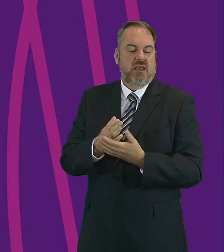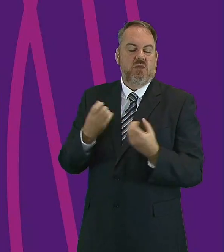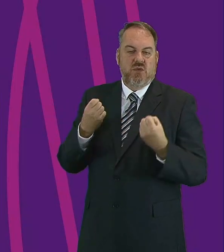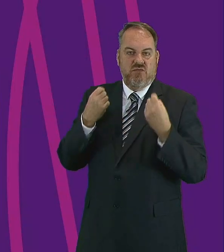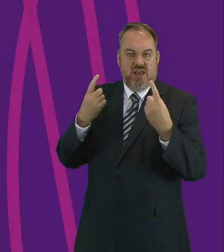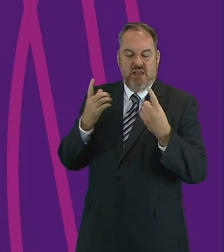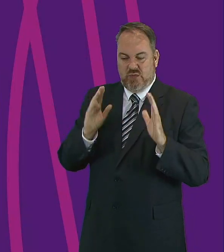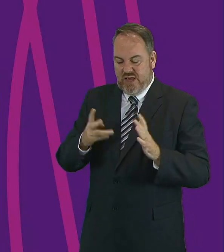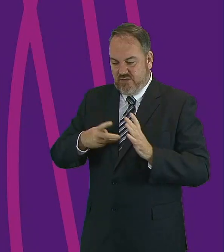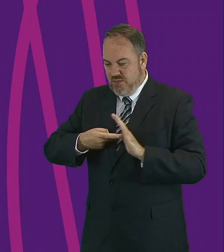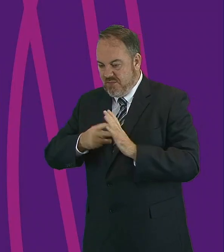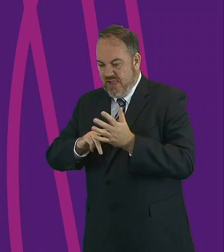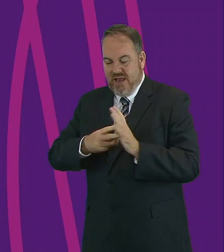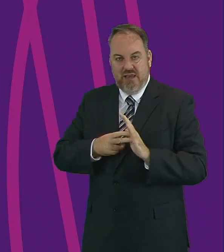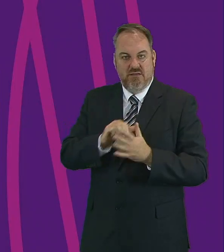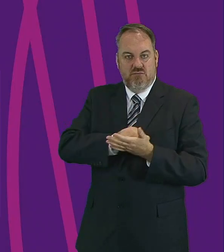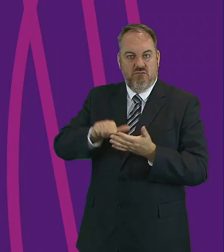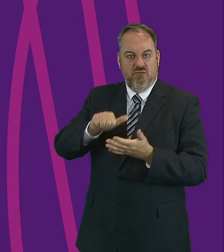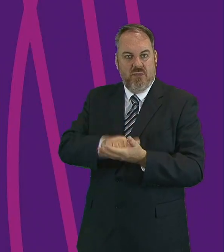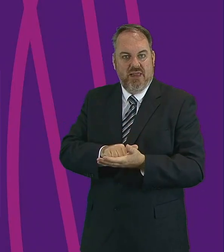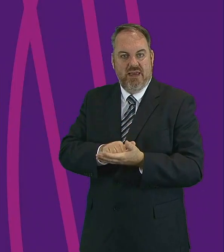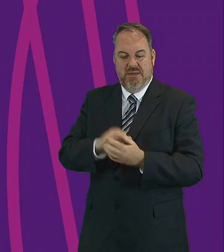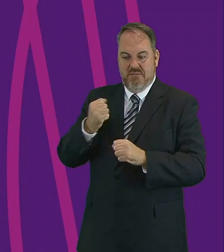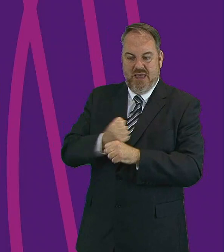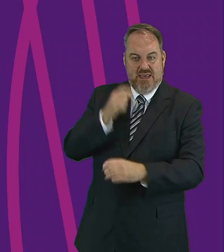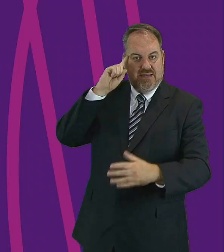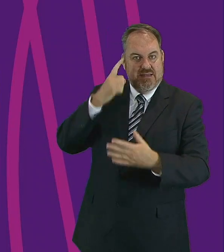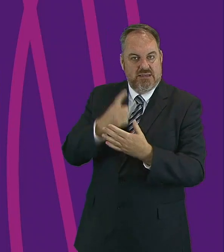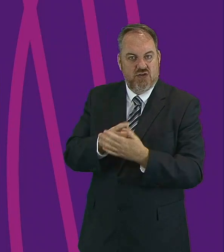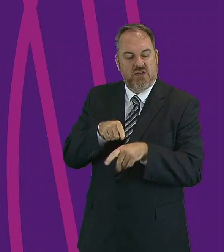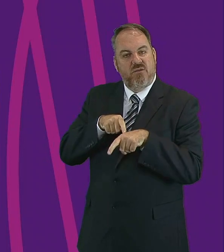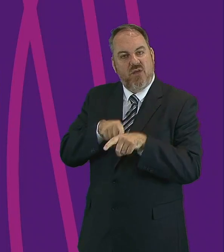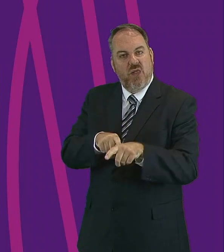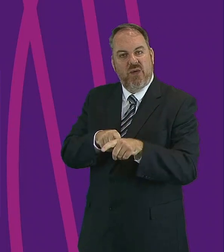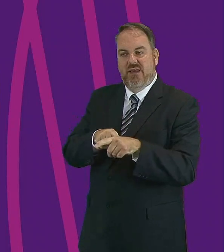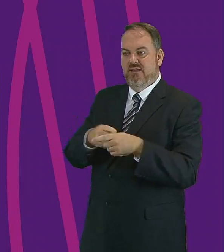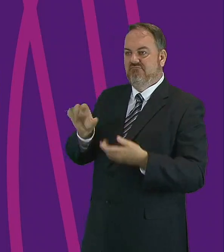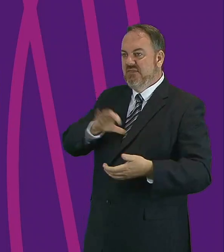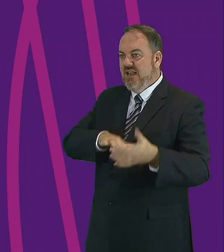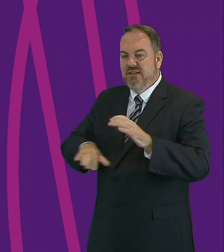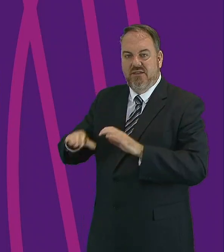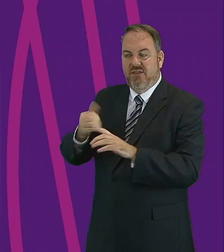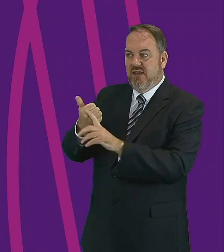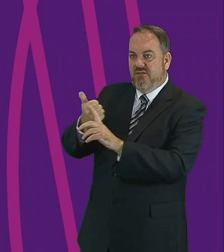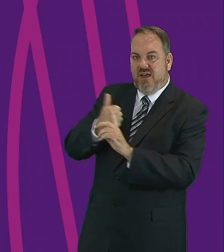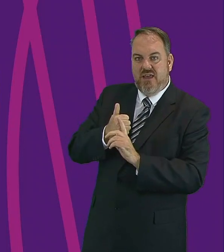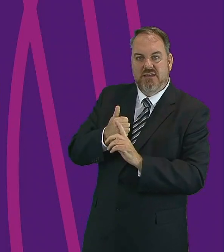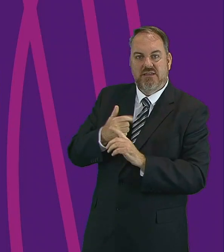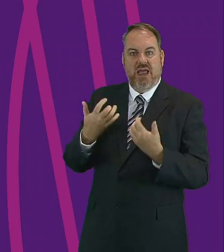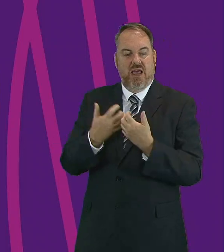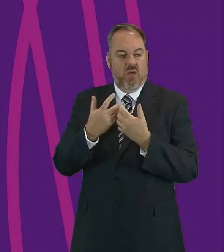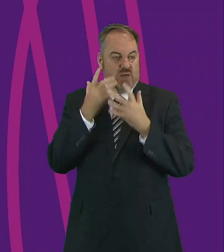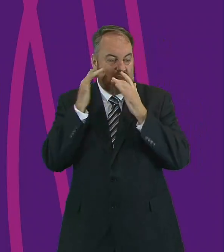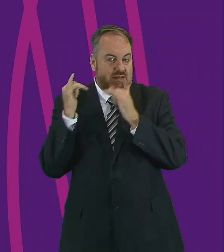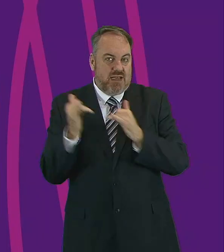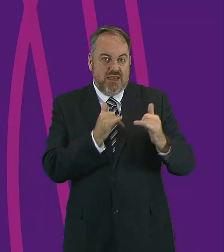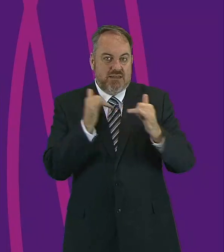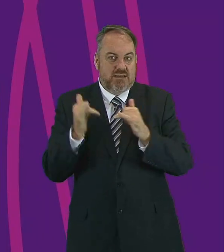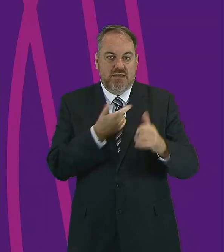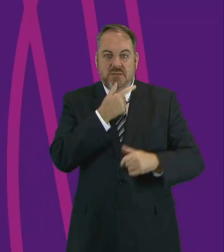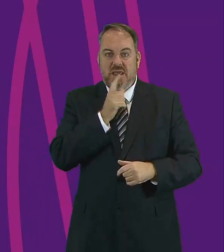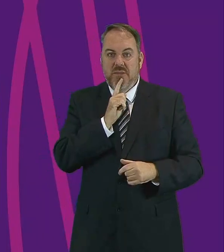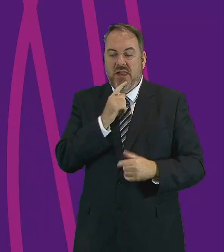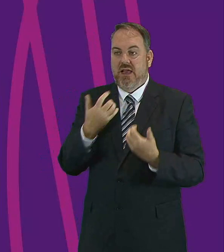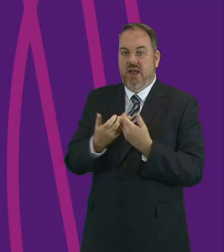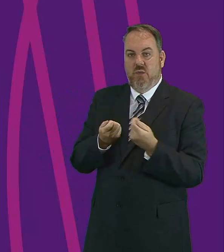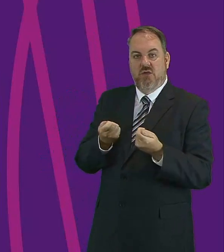place. That is why on a range of things, from the guidance that is in place through to testing, care home visiting. We have changed